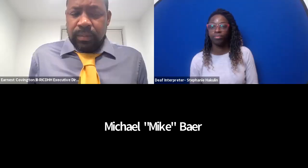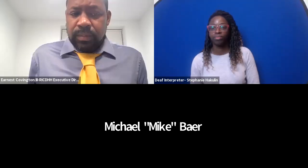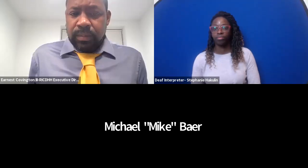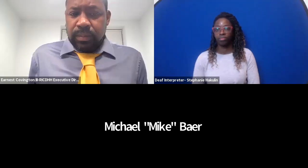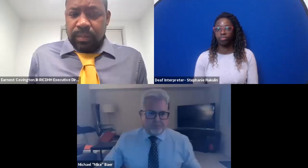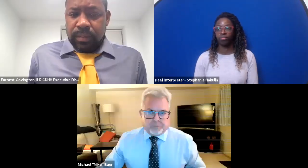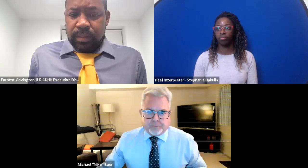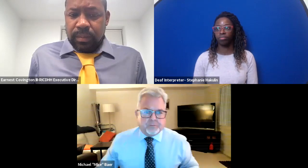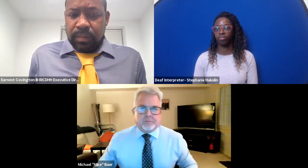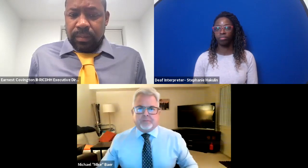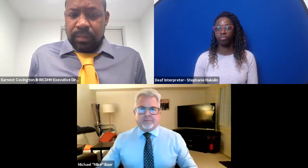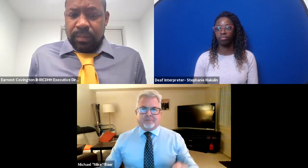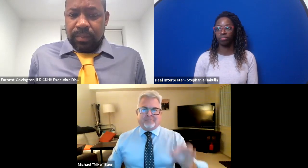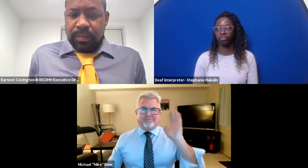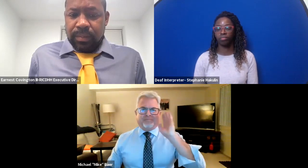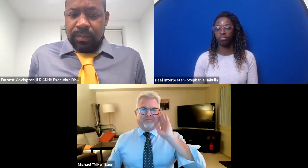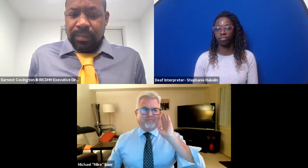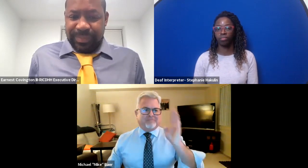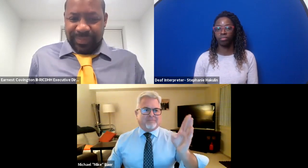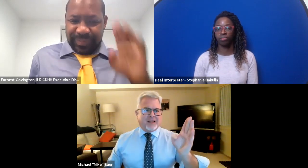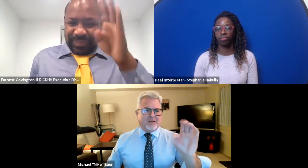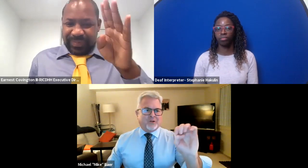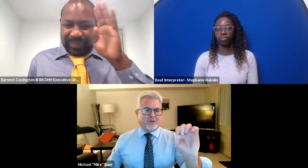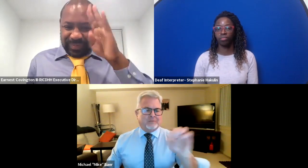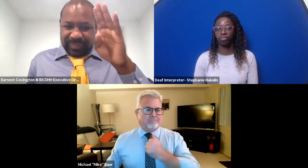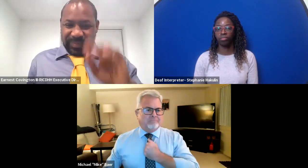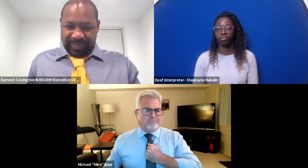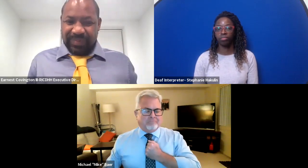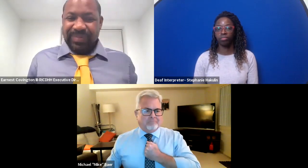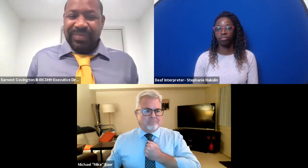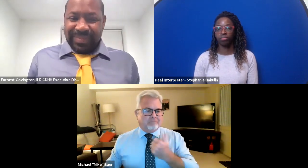if you could reopen your video, that would be great.